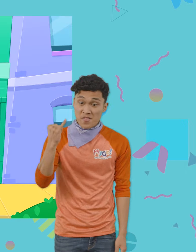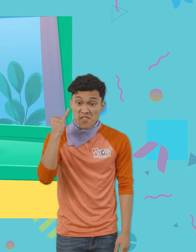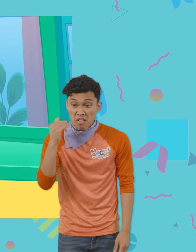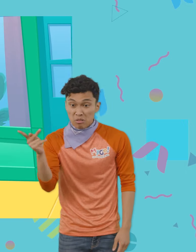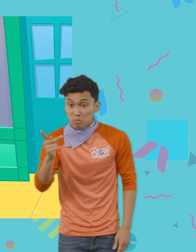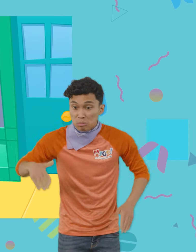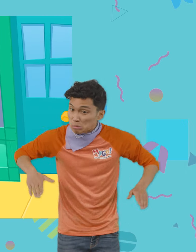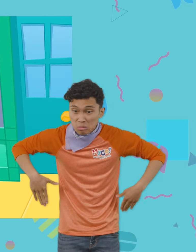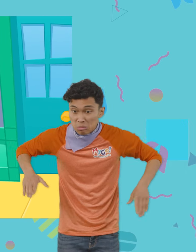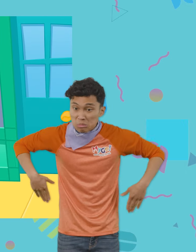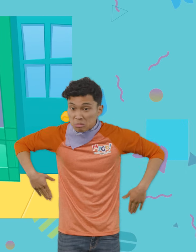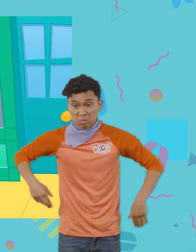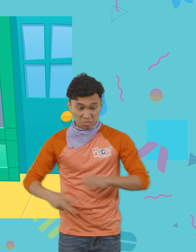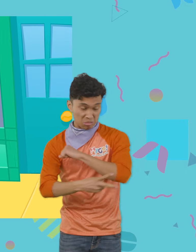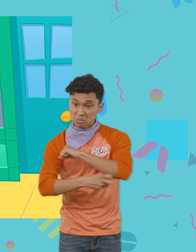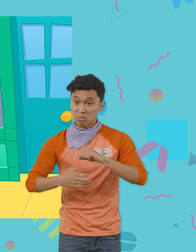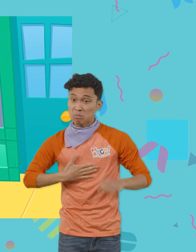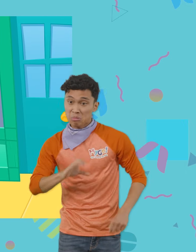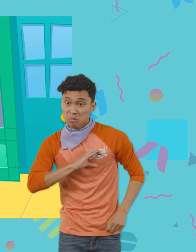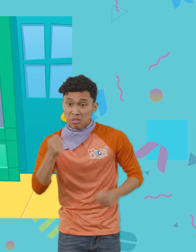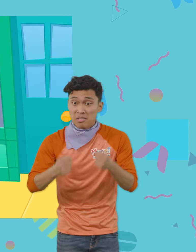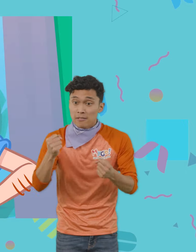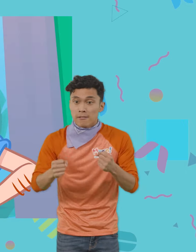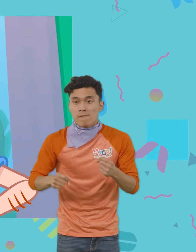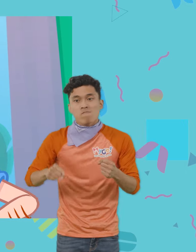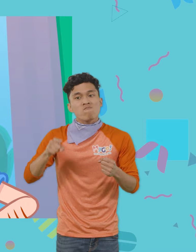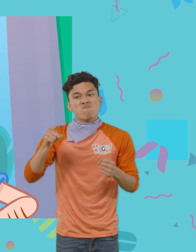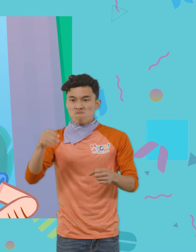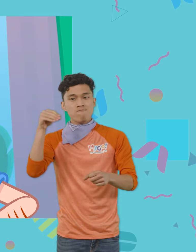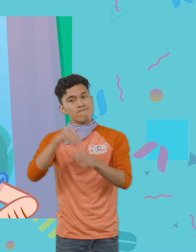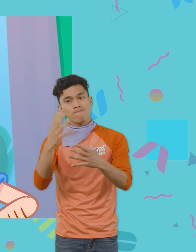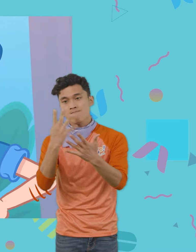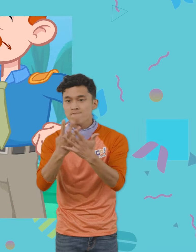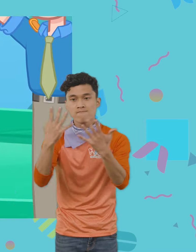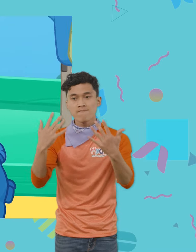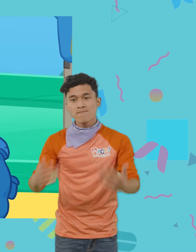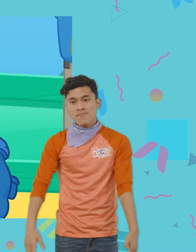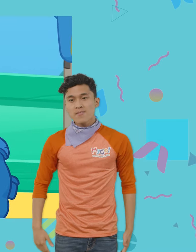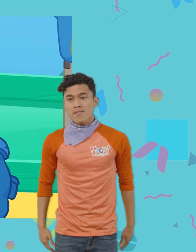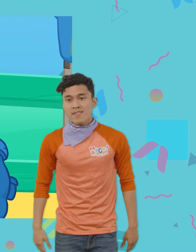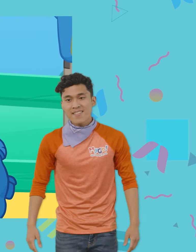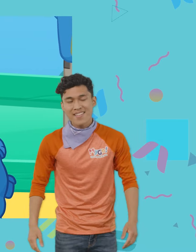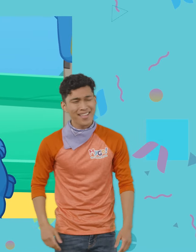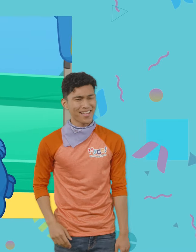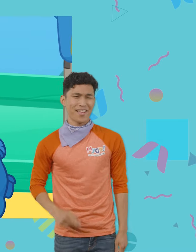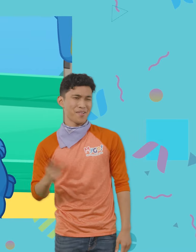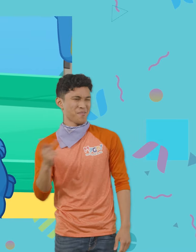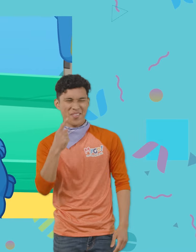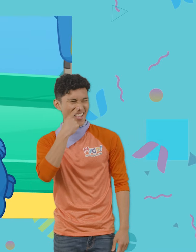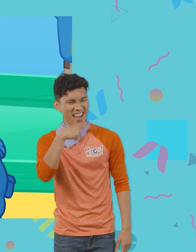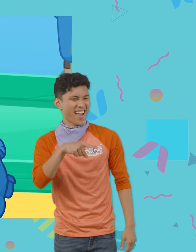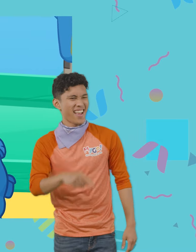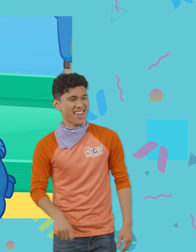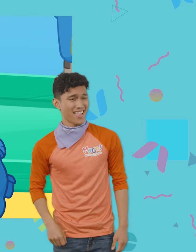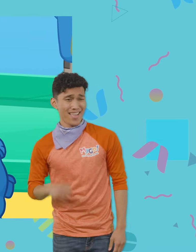If you two hadn't stolen my police car, you would be in jail already. We don't